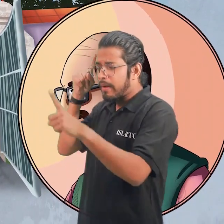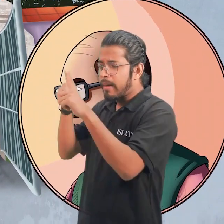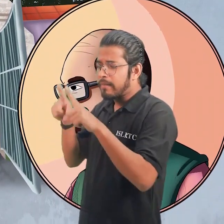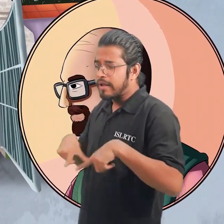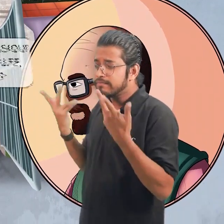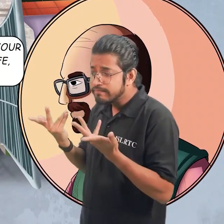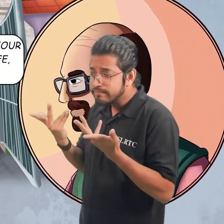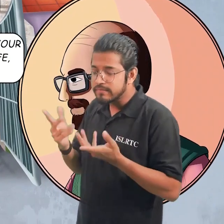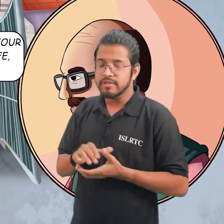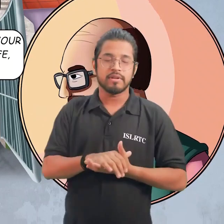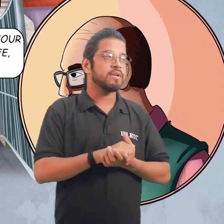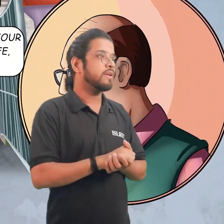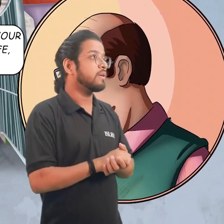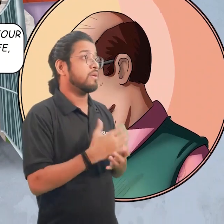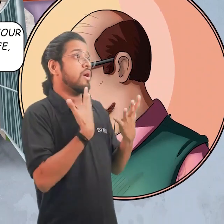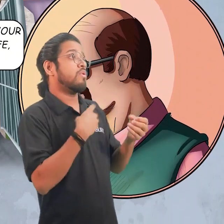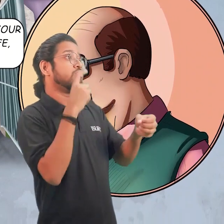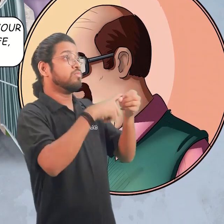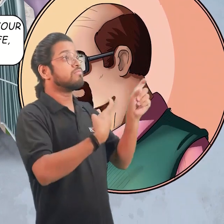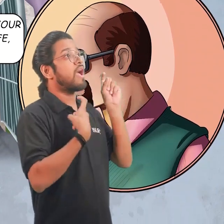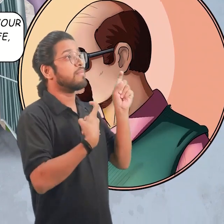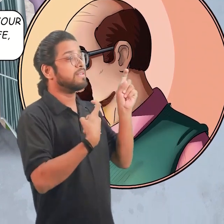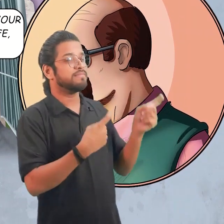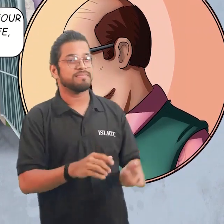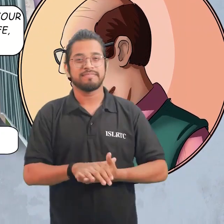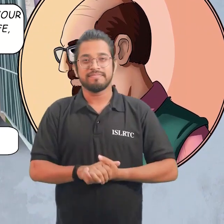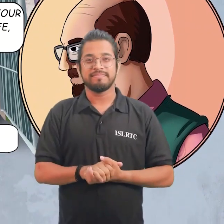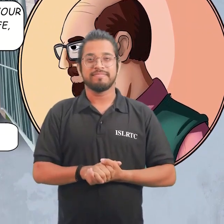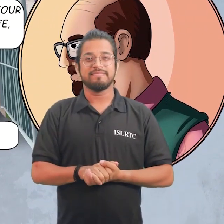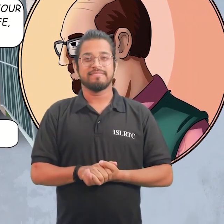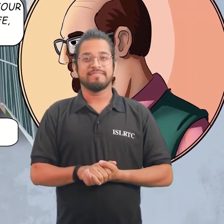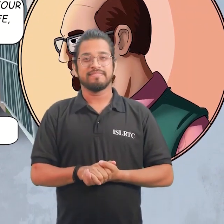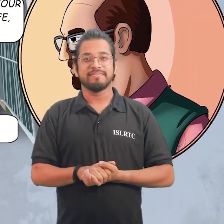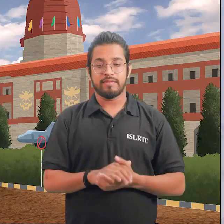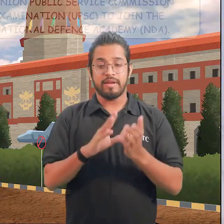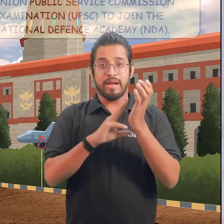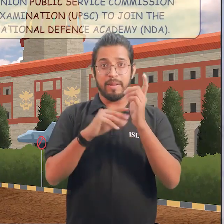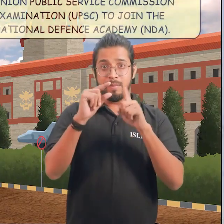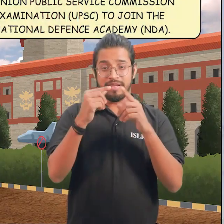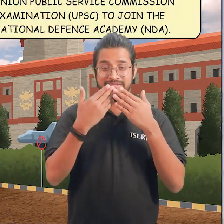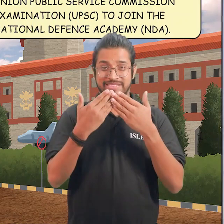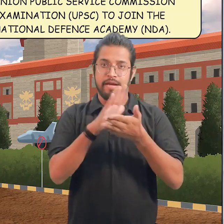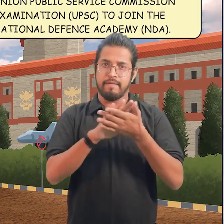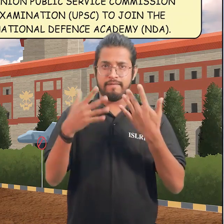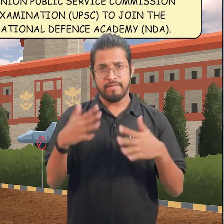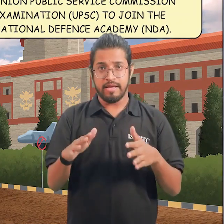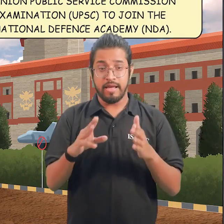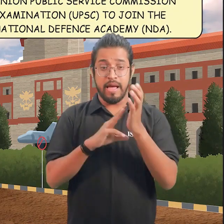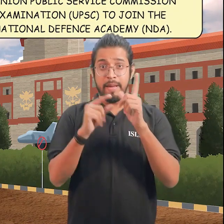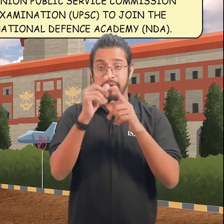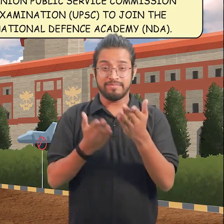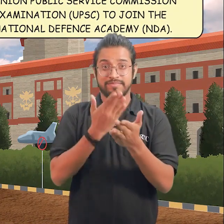Sainik School. What is your aim in life, Manoj? I want to join the army. After completing his